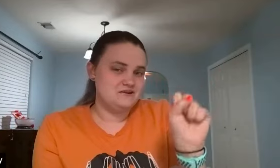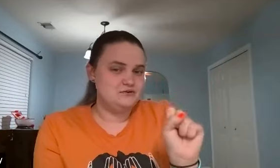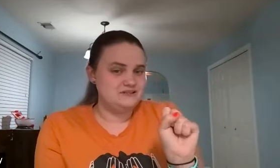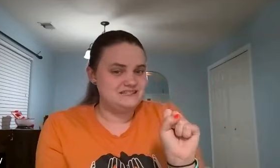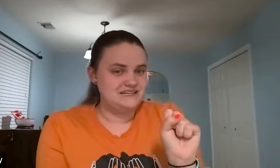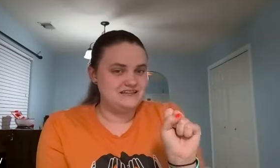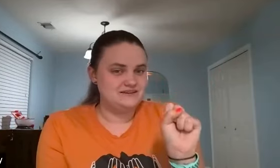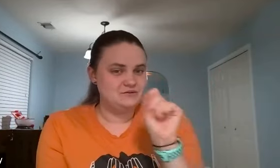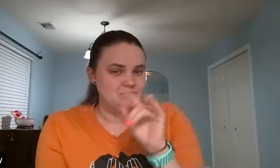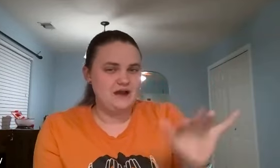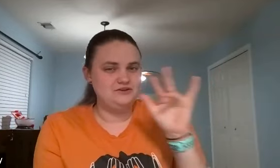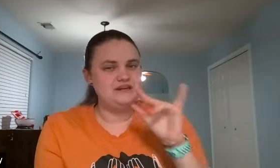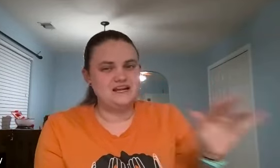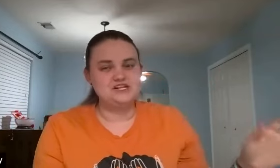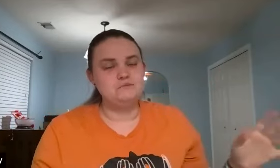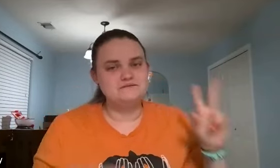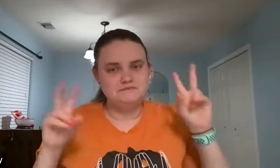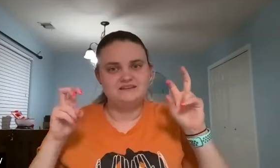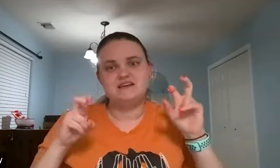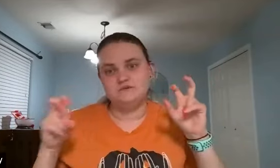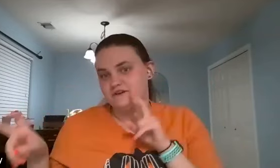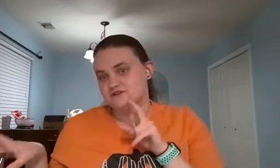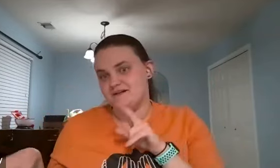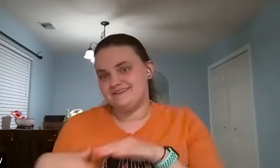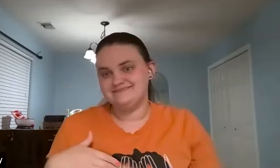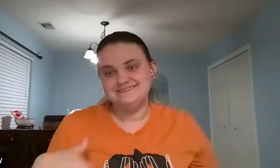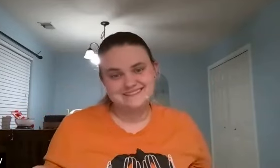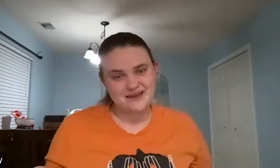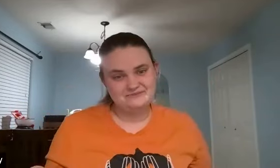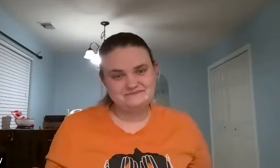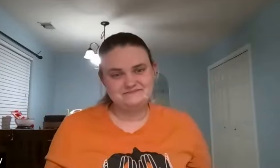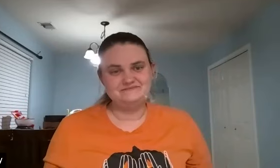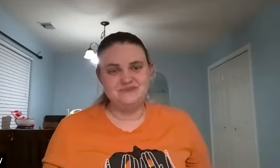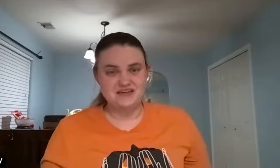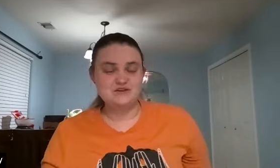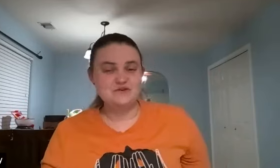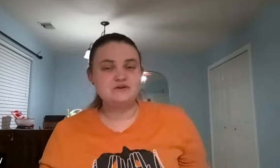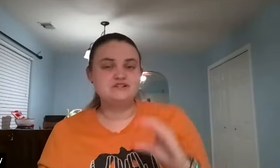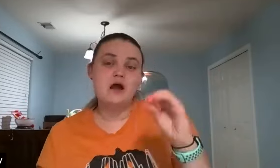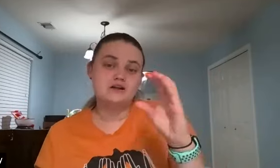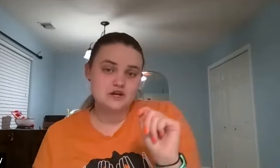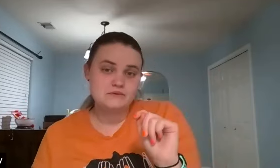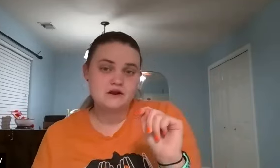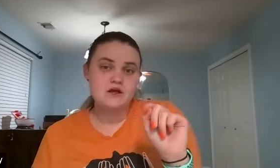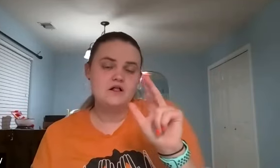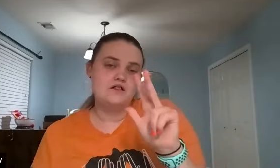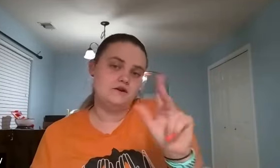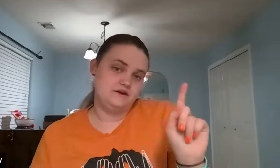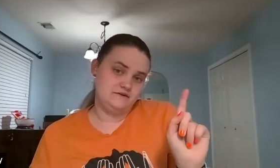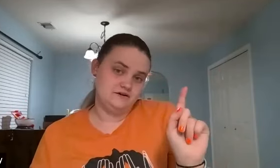cool to see how you can actually almost make a sign with finger spelling. Yeah, so if you were going to do October